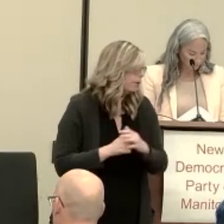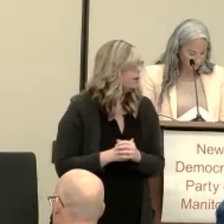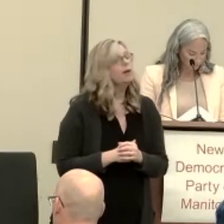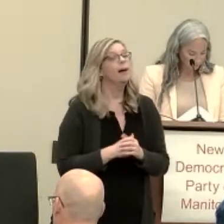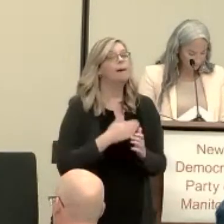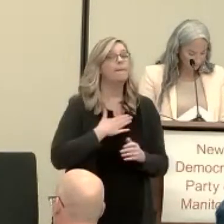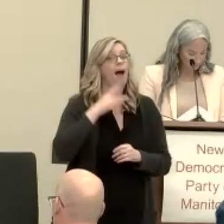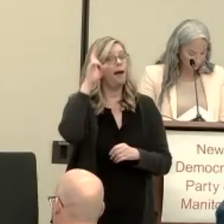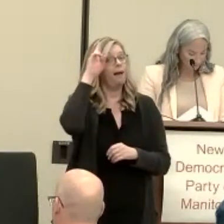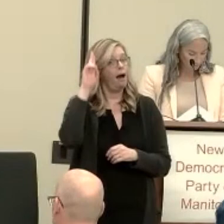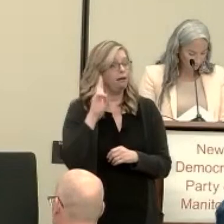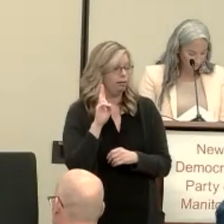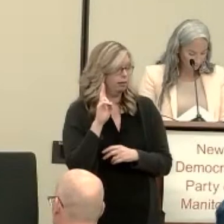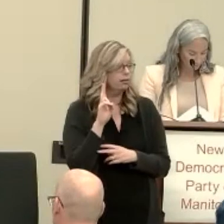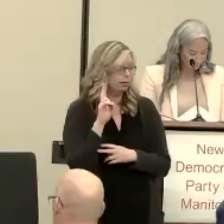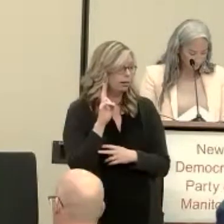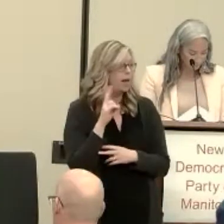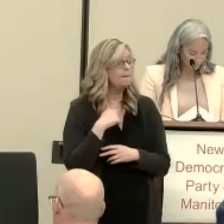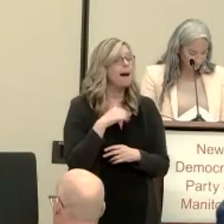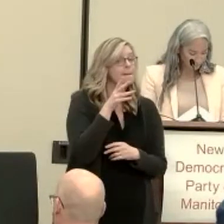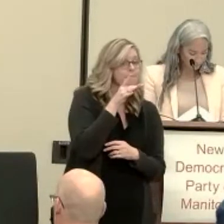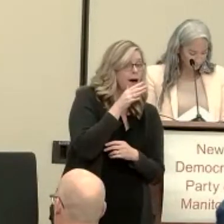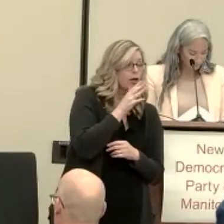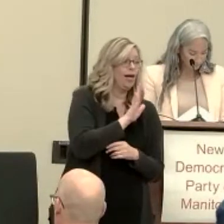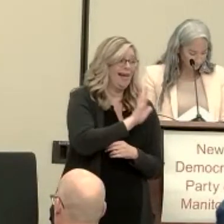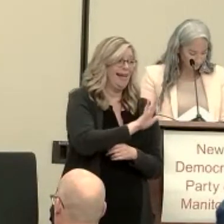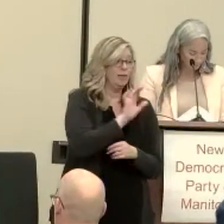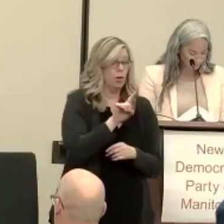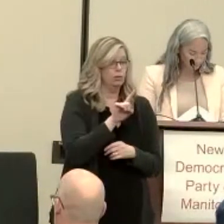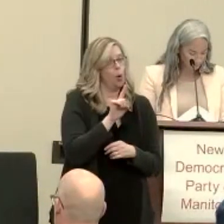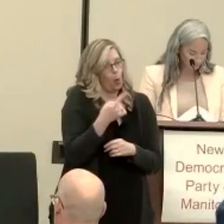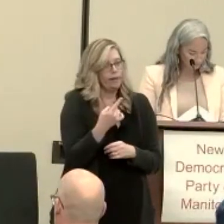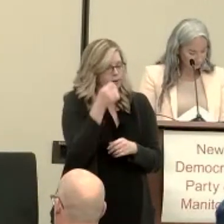my uncle, my mother's only brother, had MS.